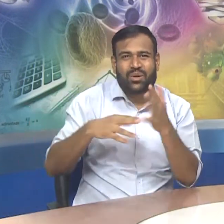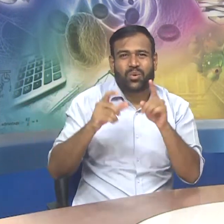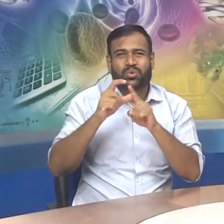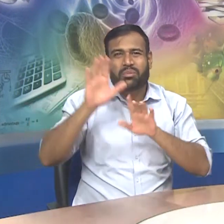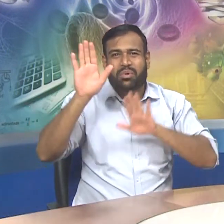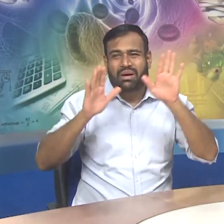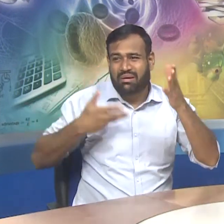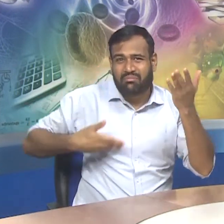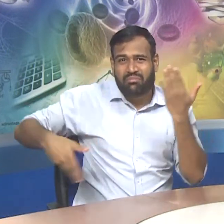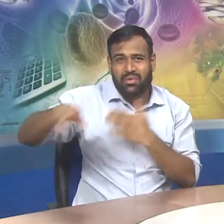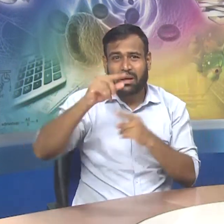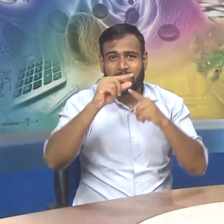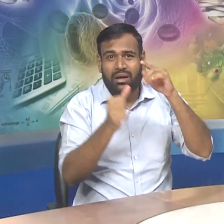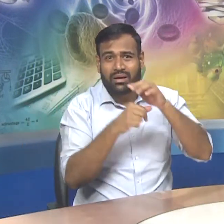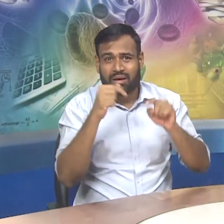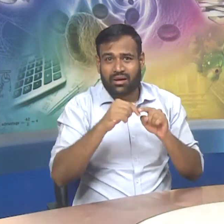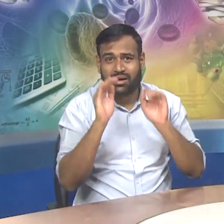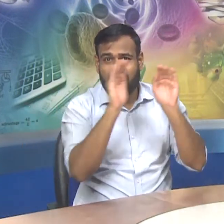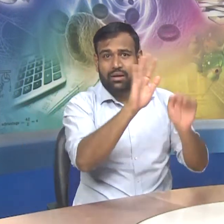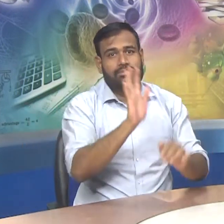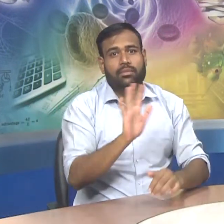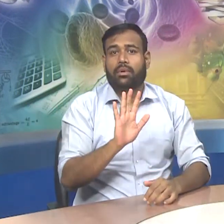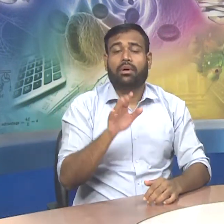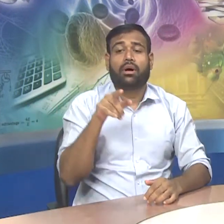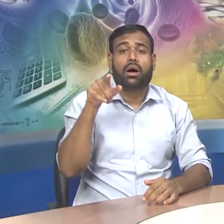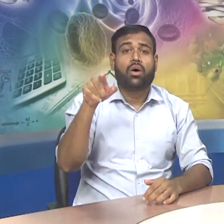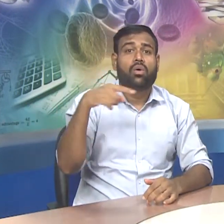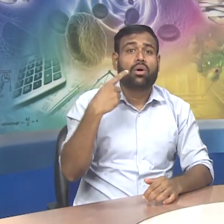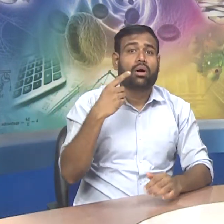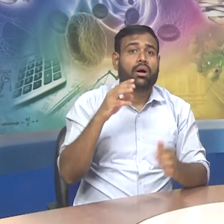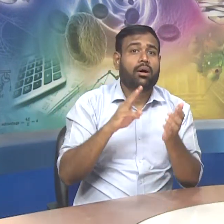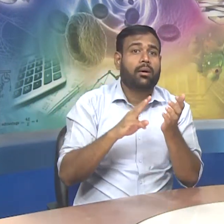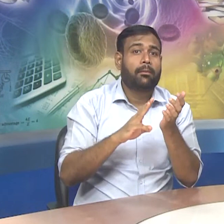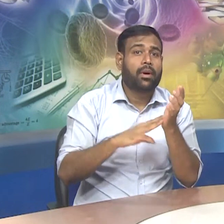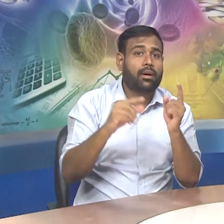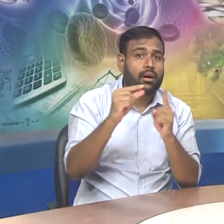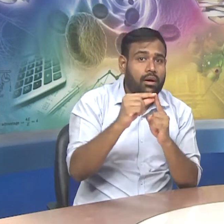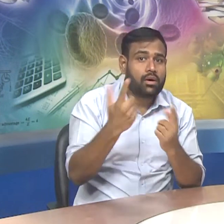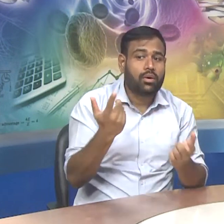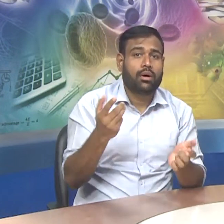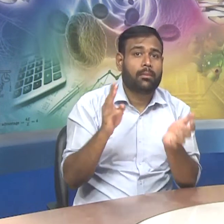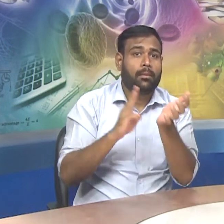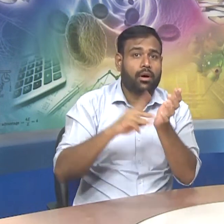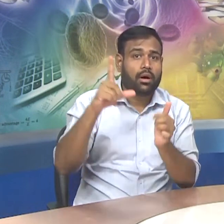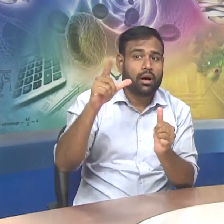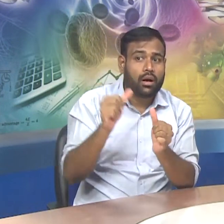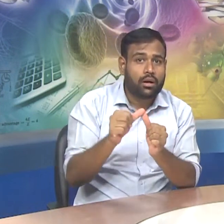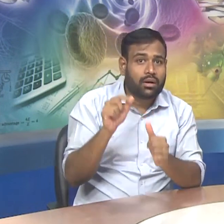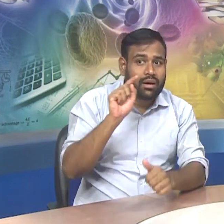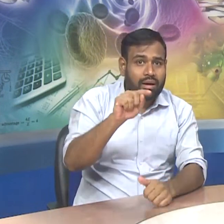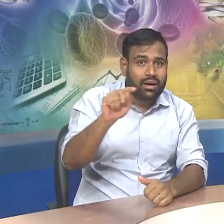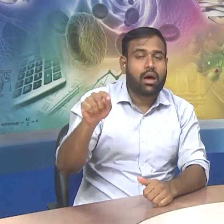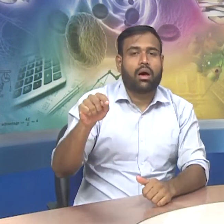There is a specific procedure which is followed for the election of president.